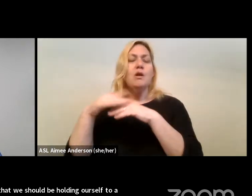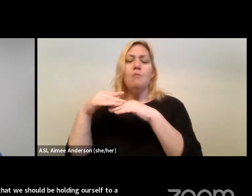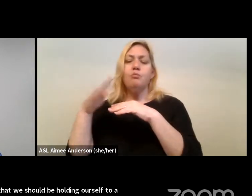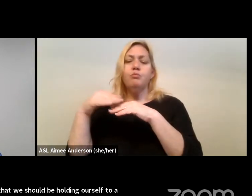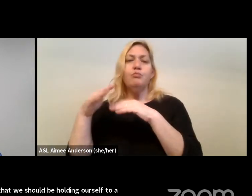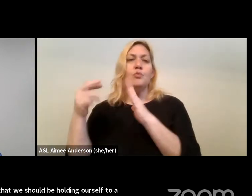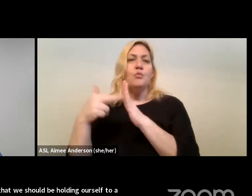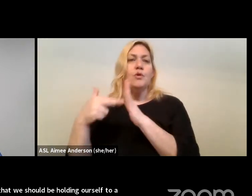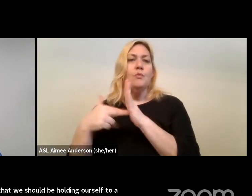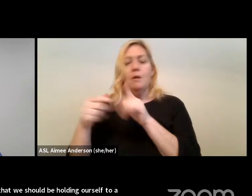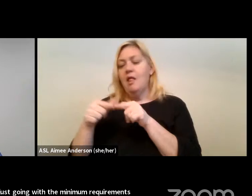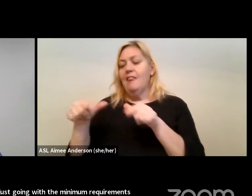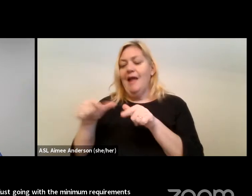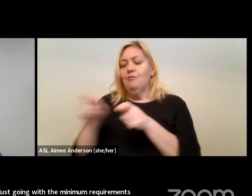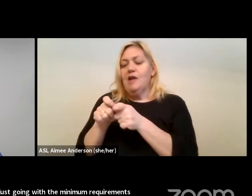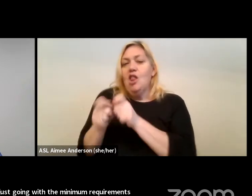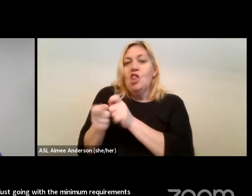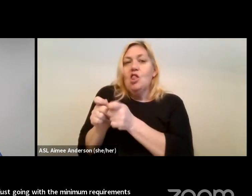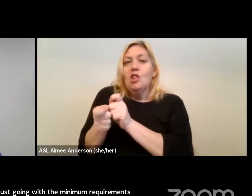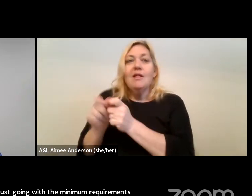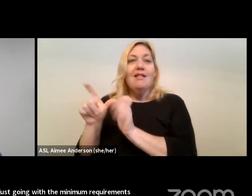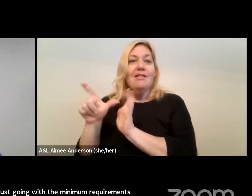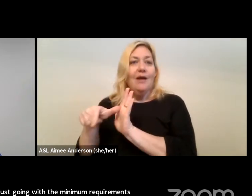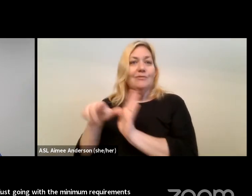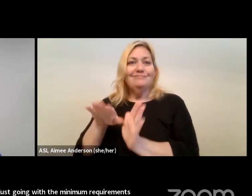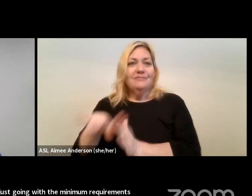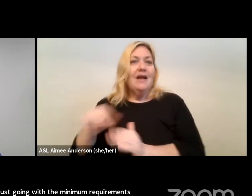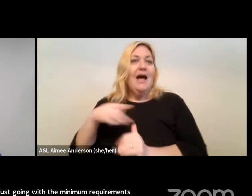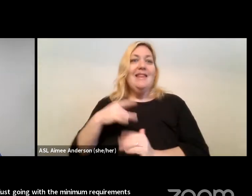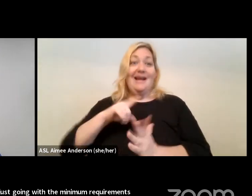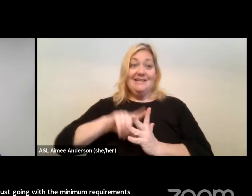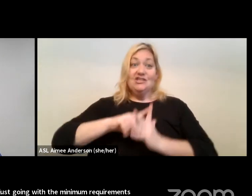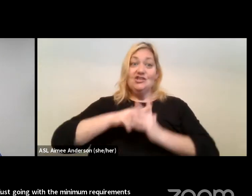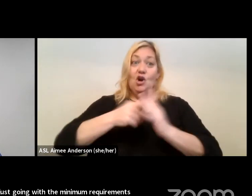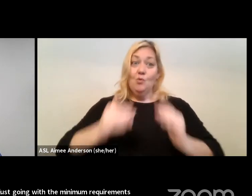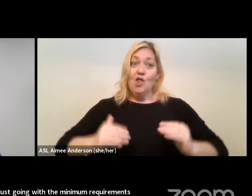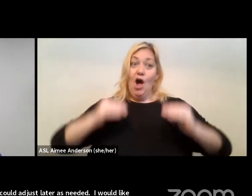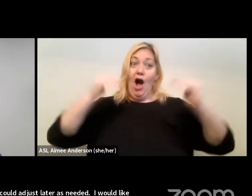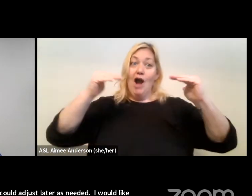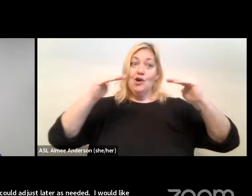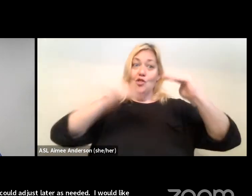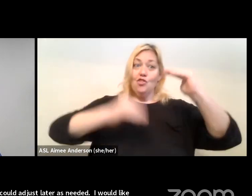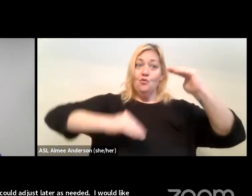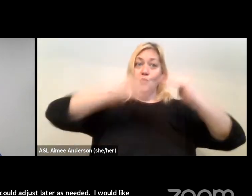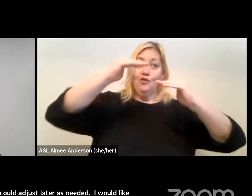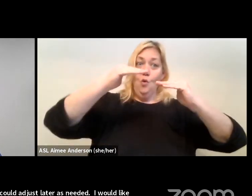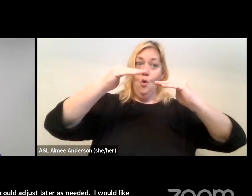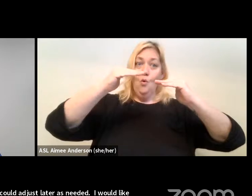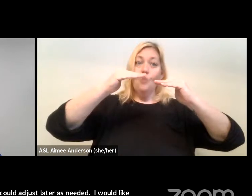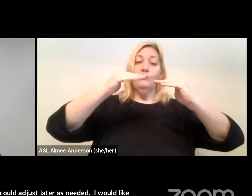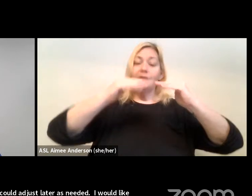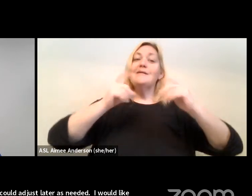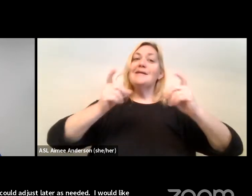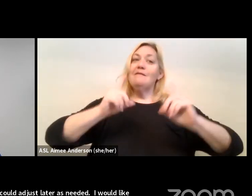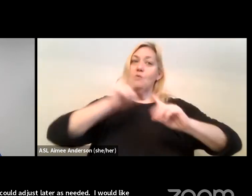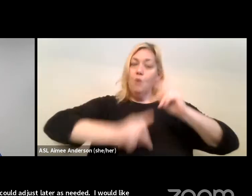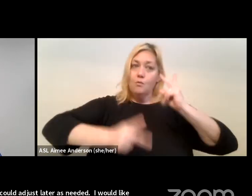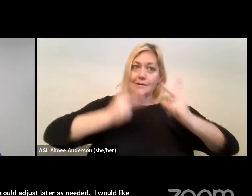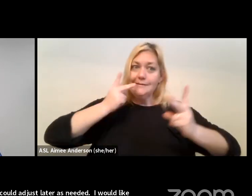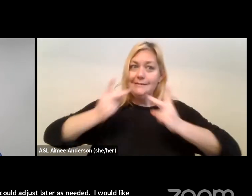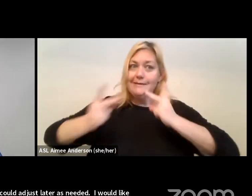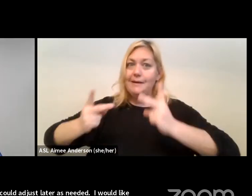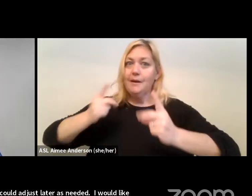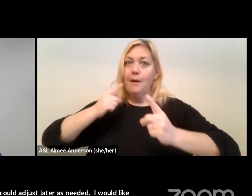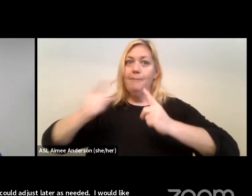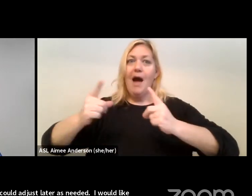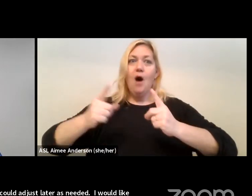and language that we could adjust it later as needed. I'd like to start with a higher threshold, given what we're seeing about the